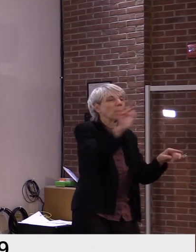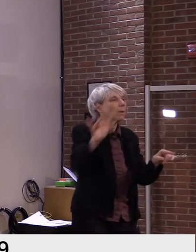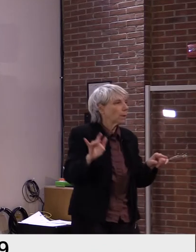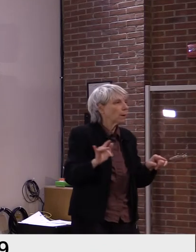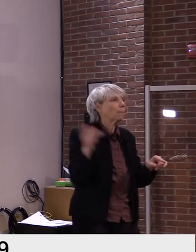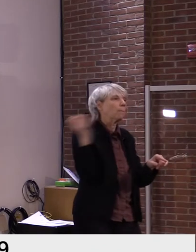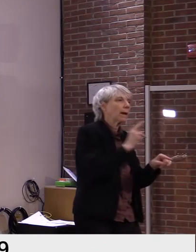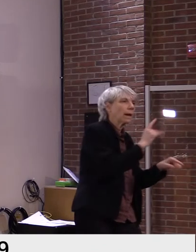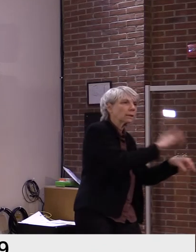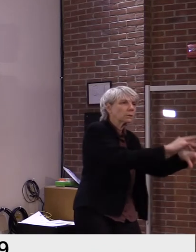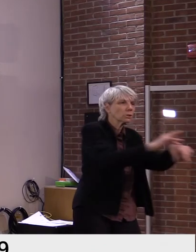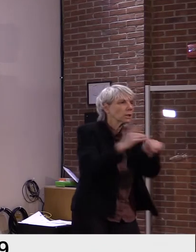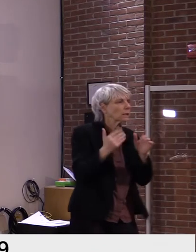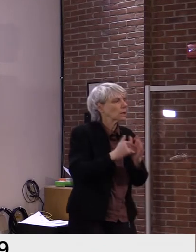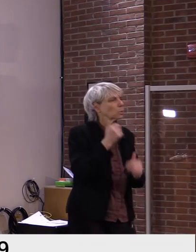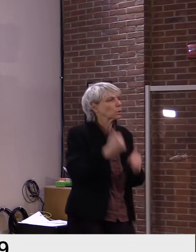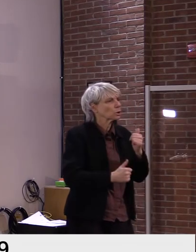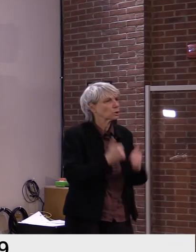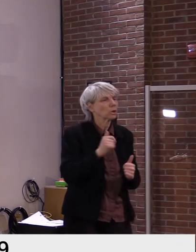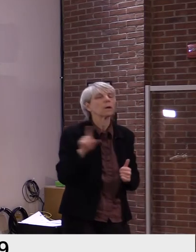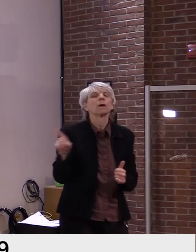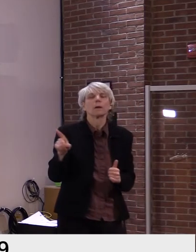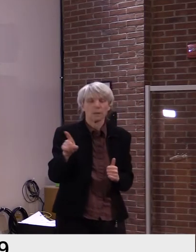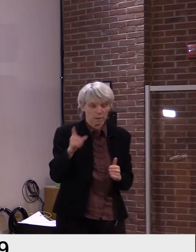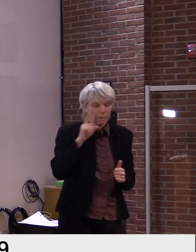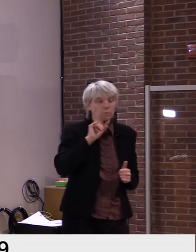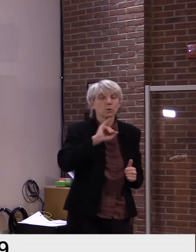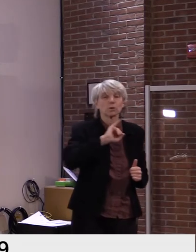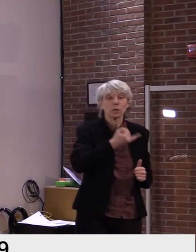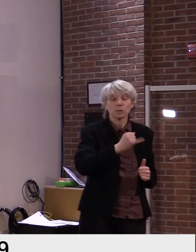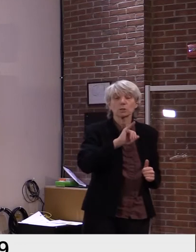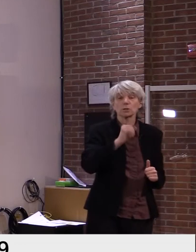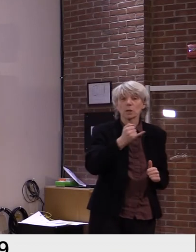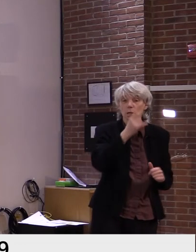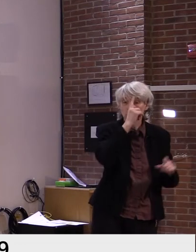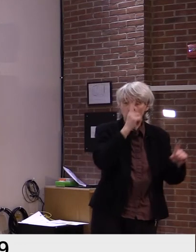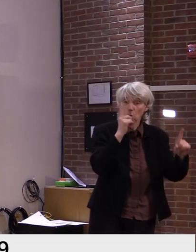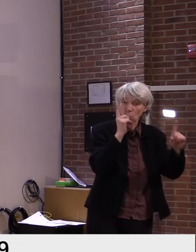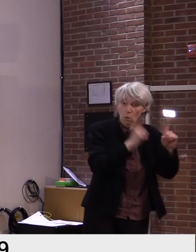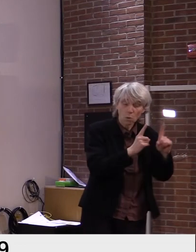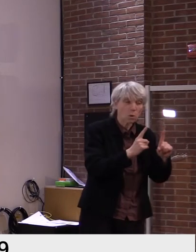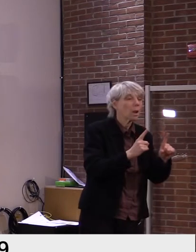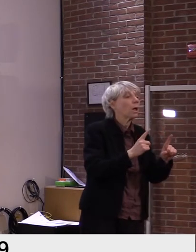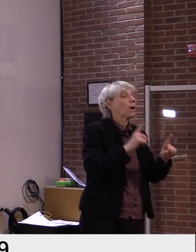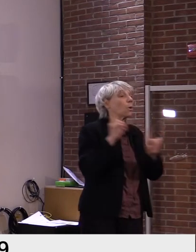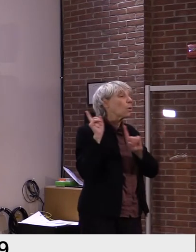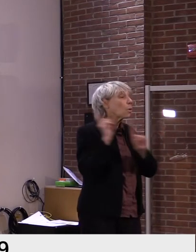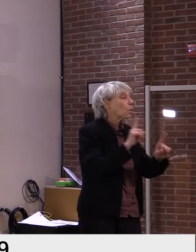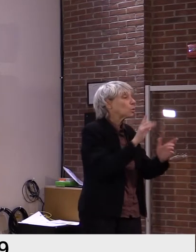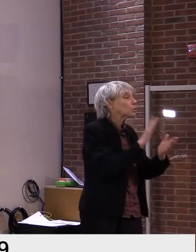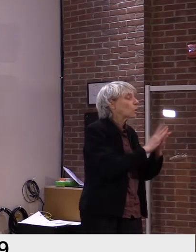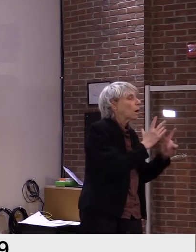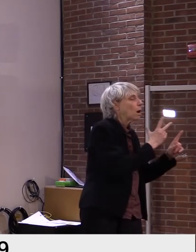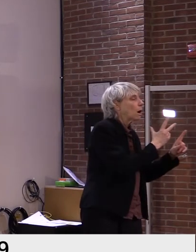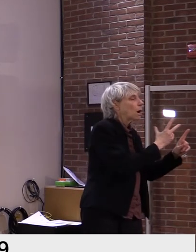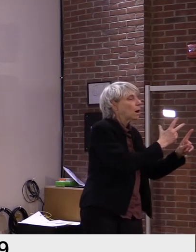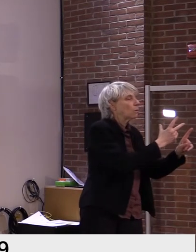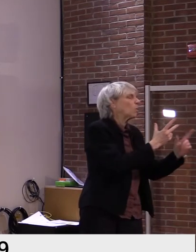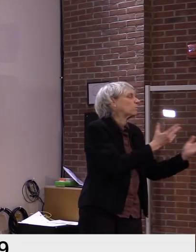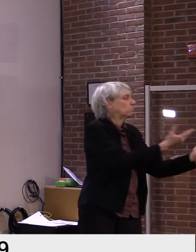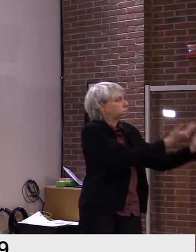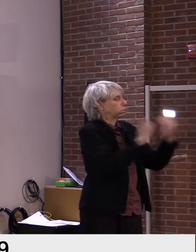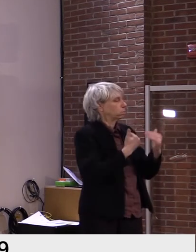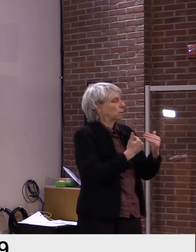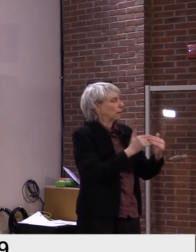would be our intent to vaccinate all staff at the clinic. So let